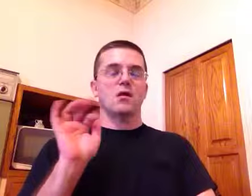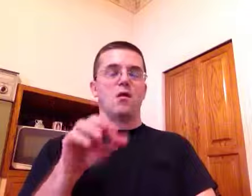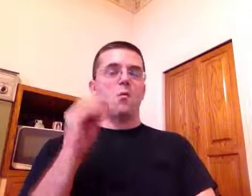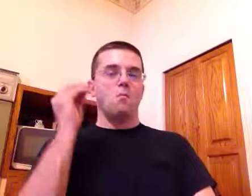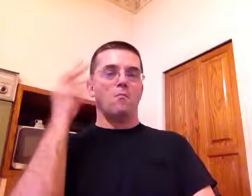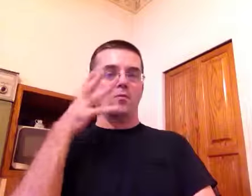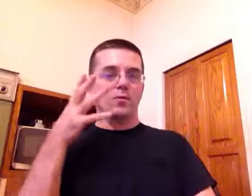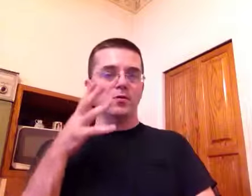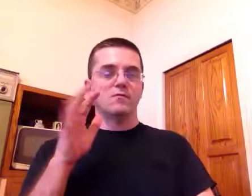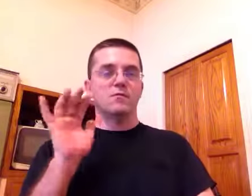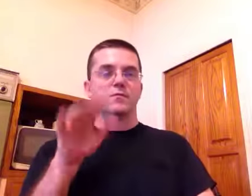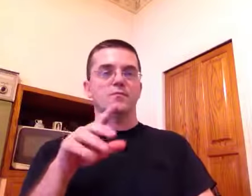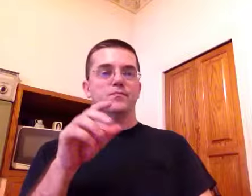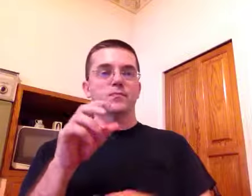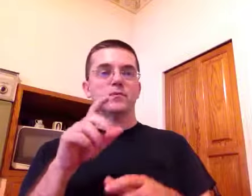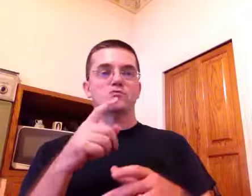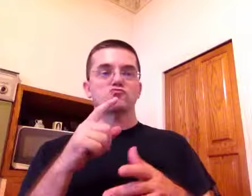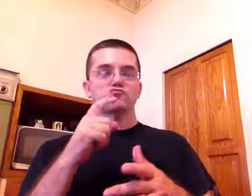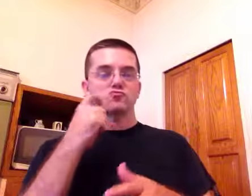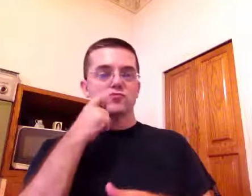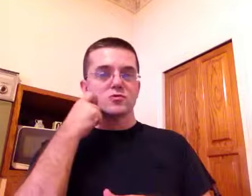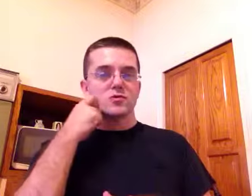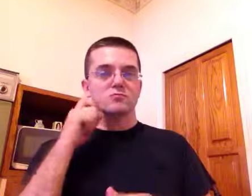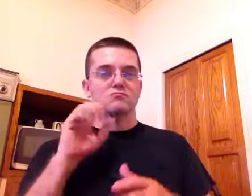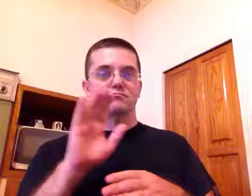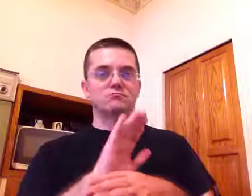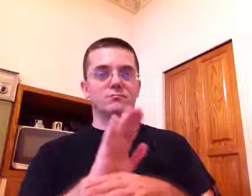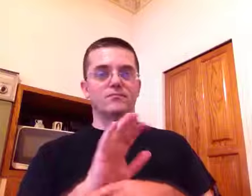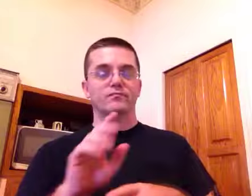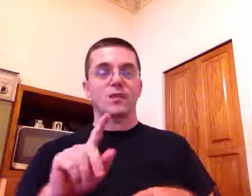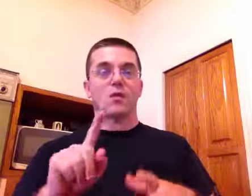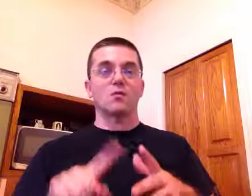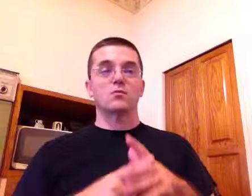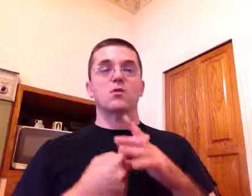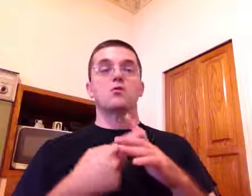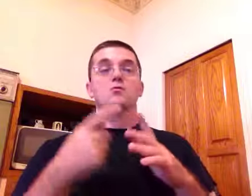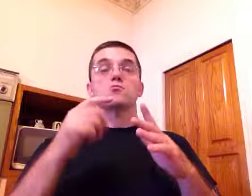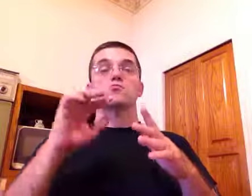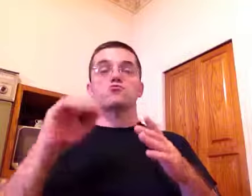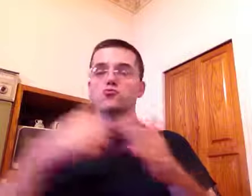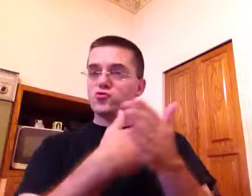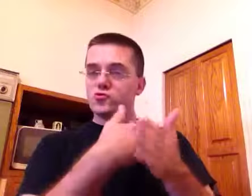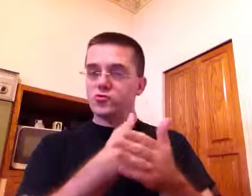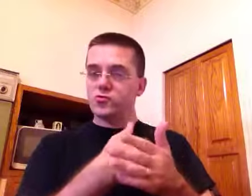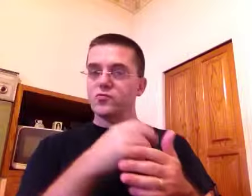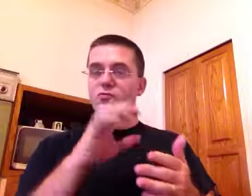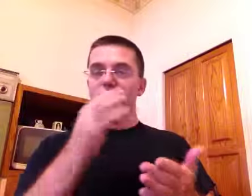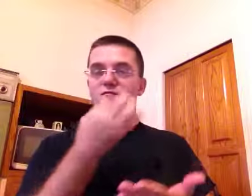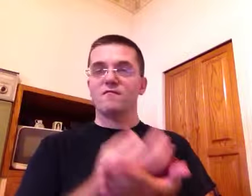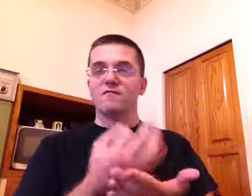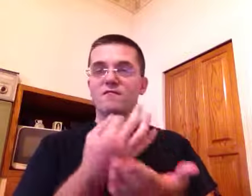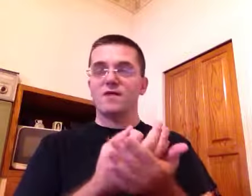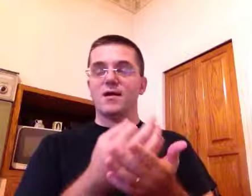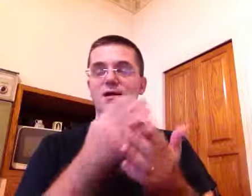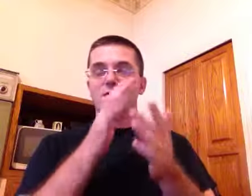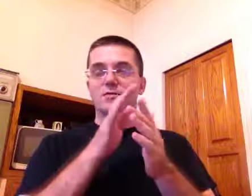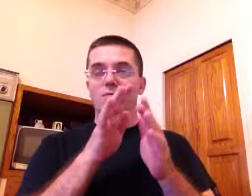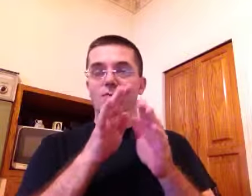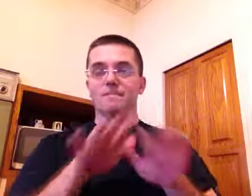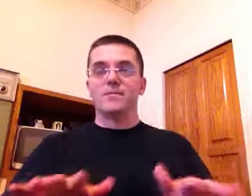finished reshooting Financial Peace University, and we're now launching it again. Now it's 9 weeks long, and it's only